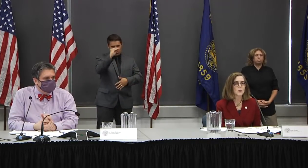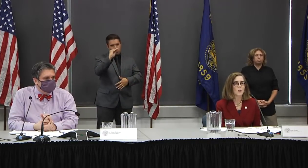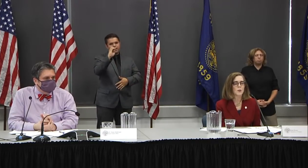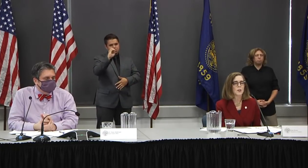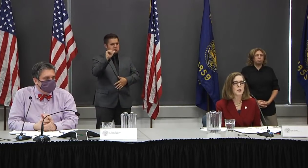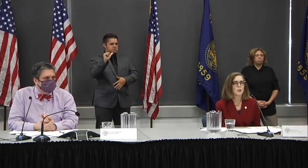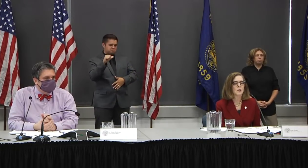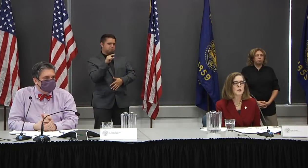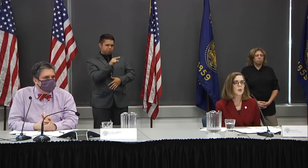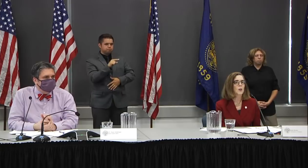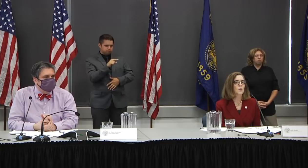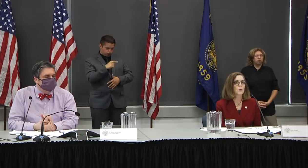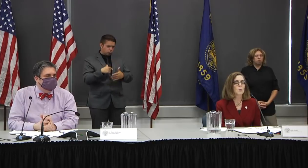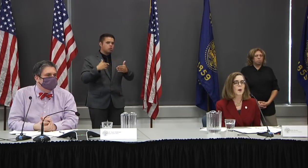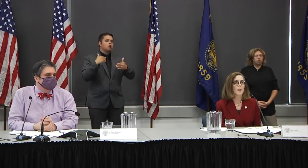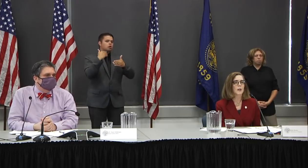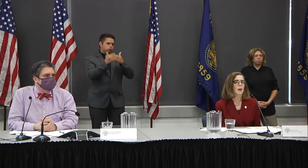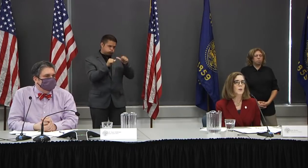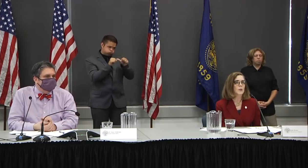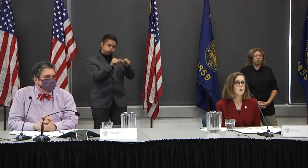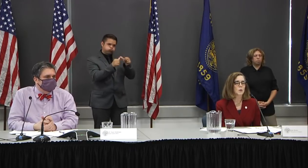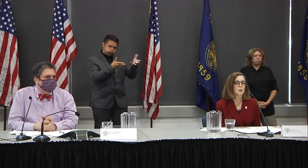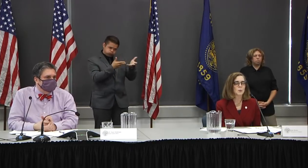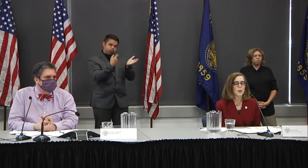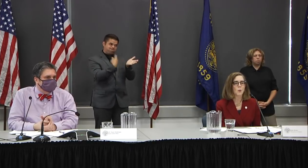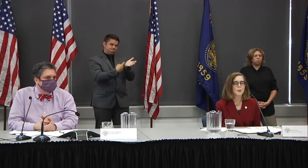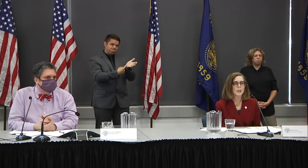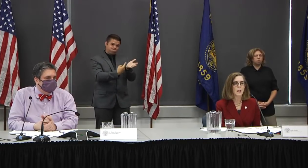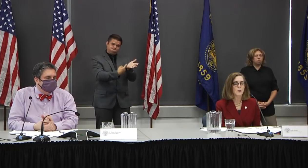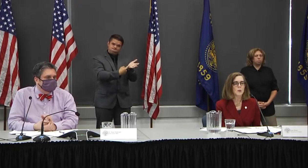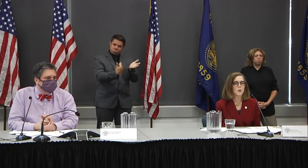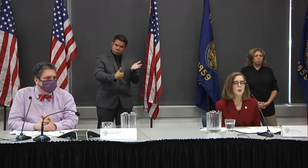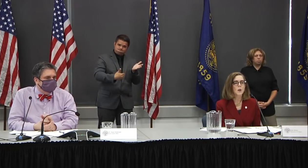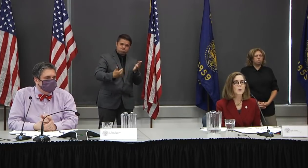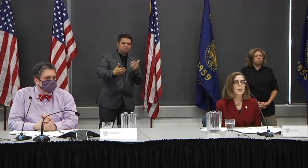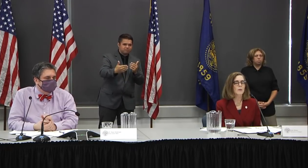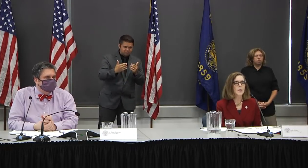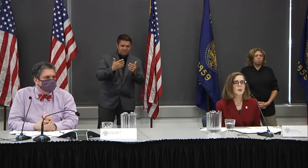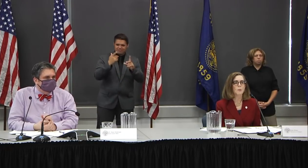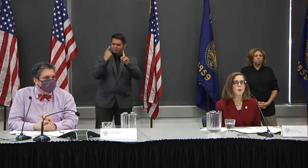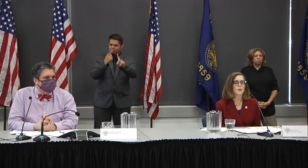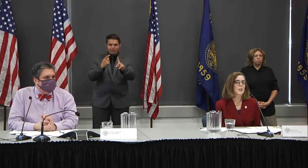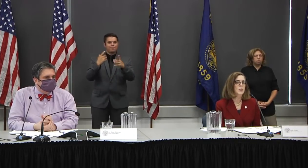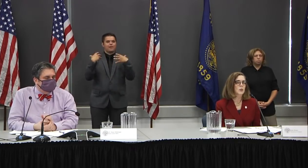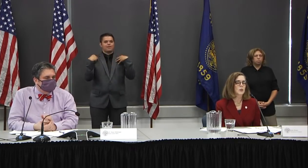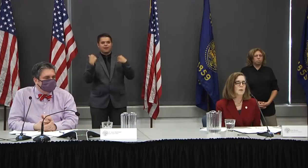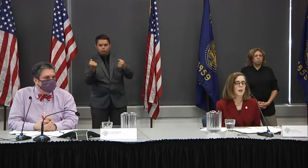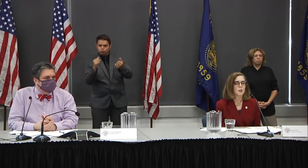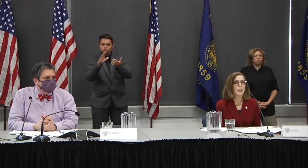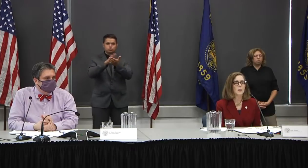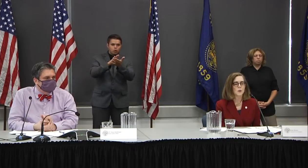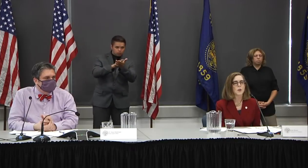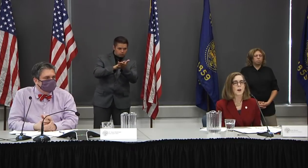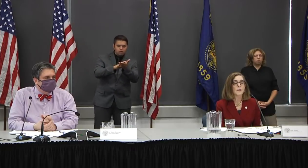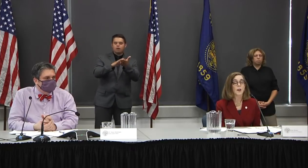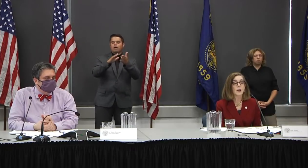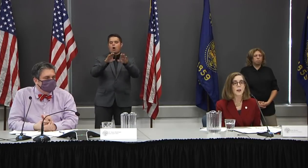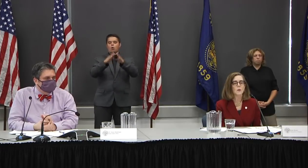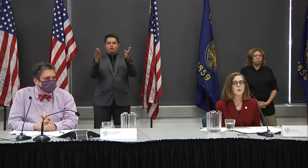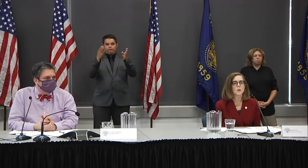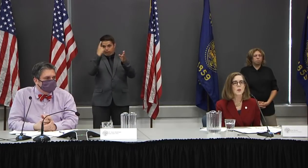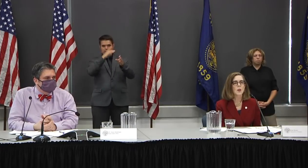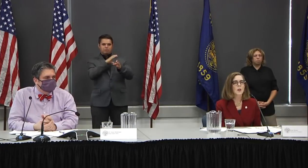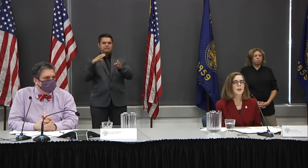continuing those conversations through my Healthy Schools Reopening Council. We have a number of teachers, of educators on